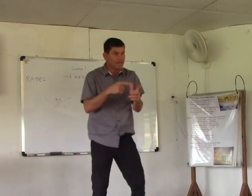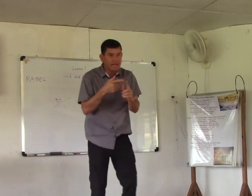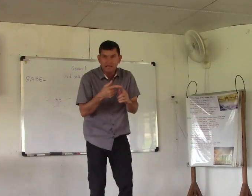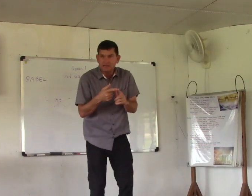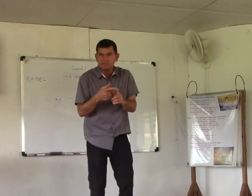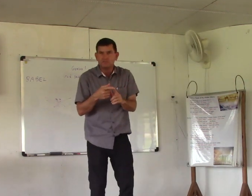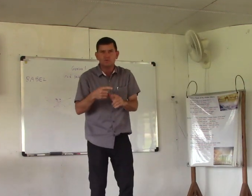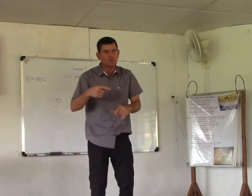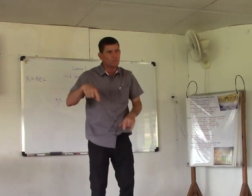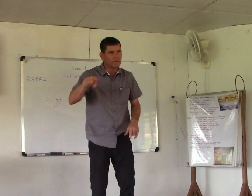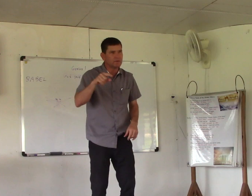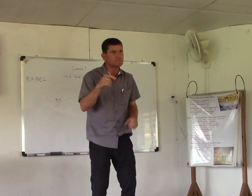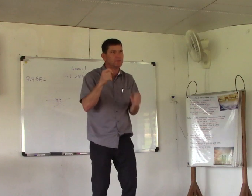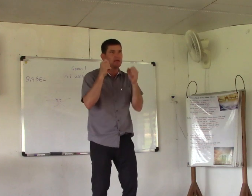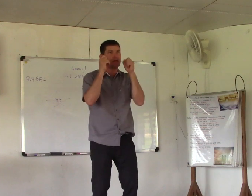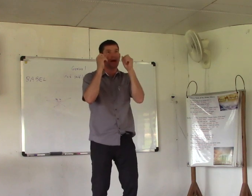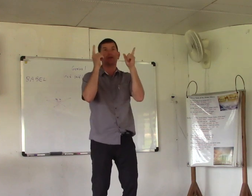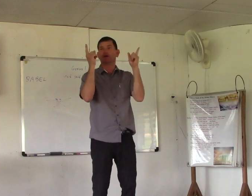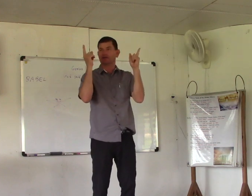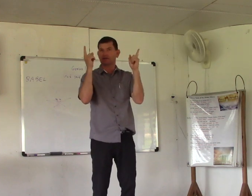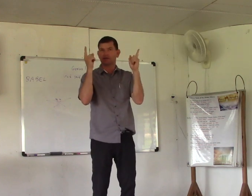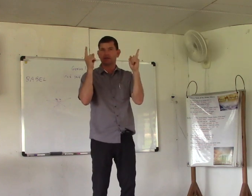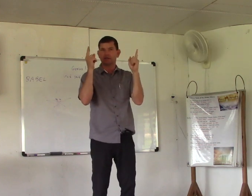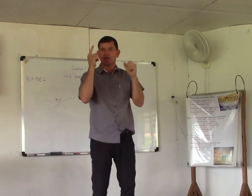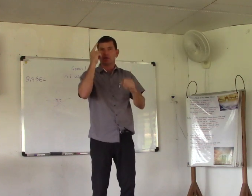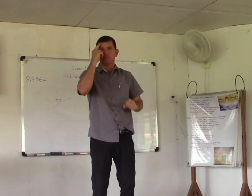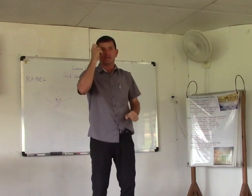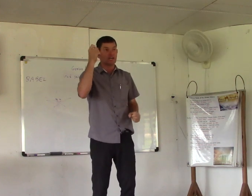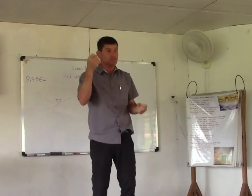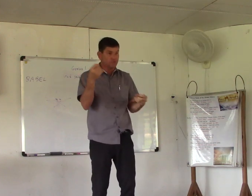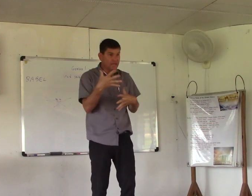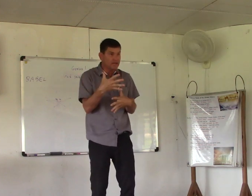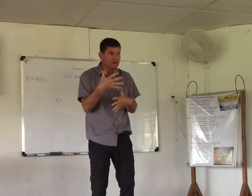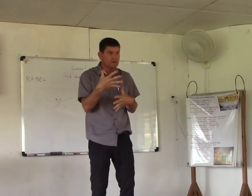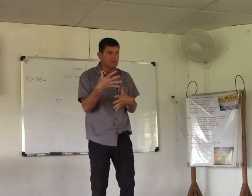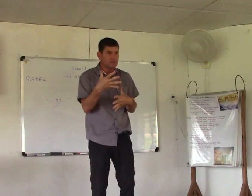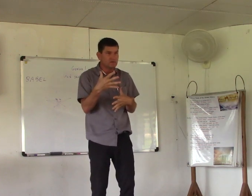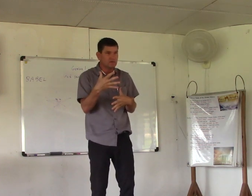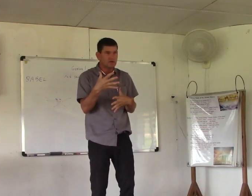Then we must be alert, because fear